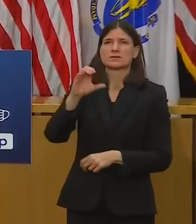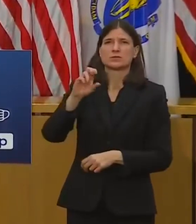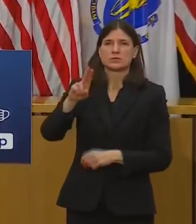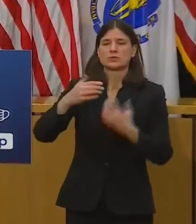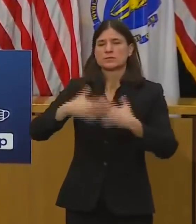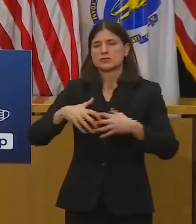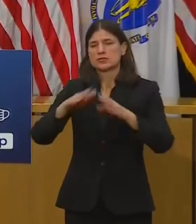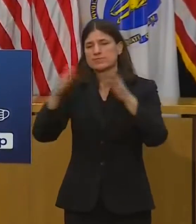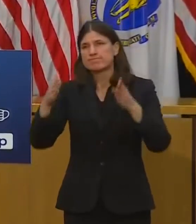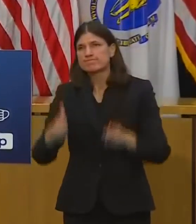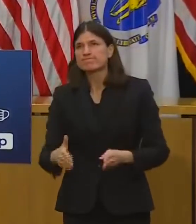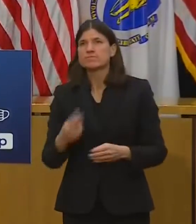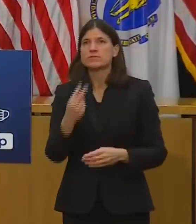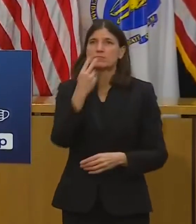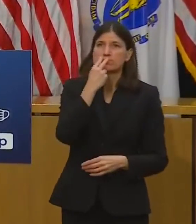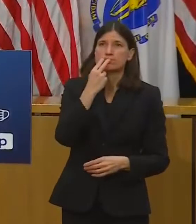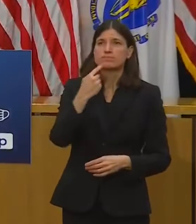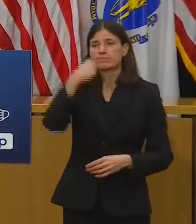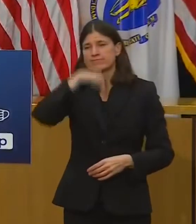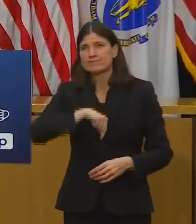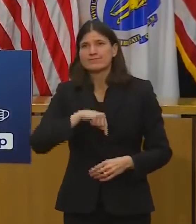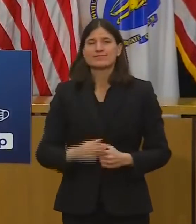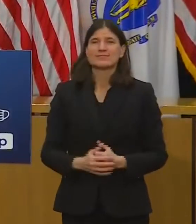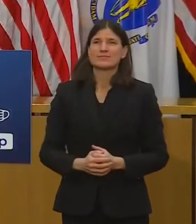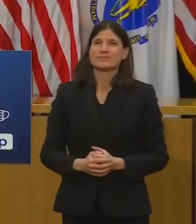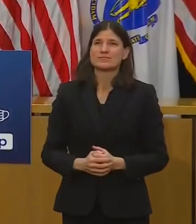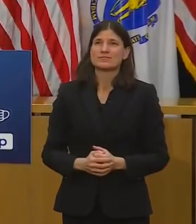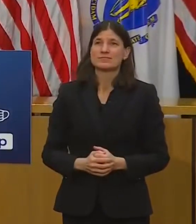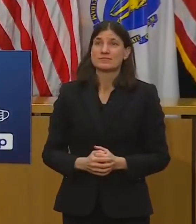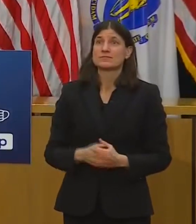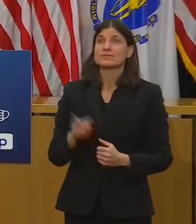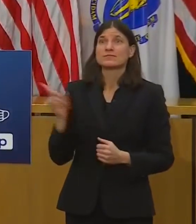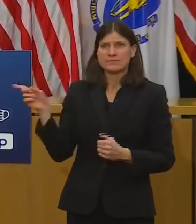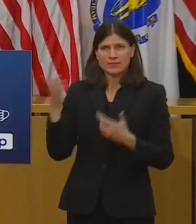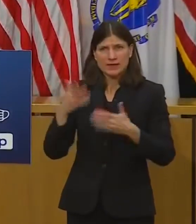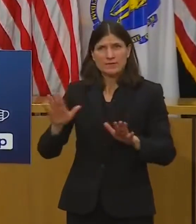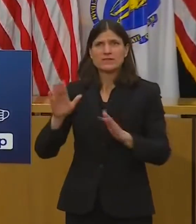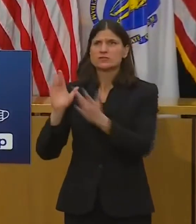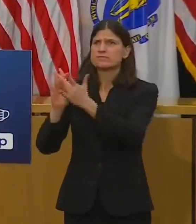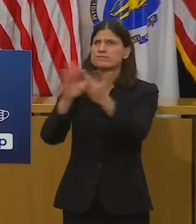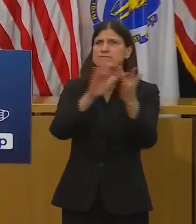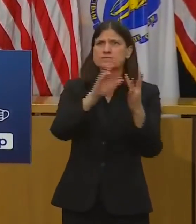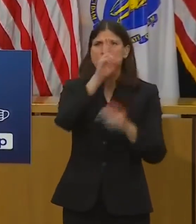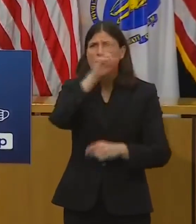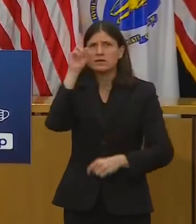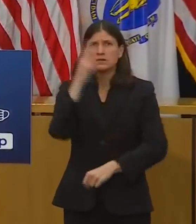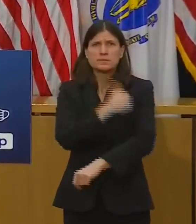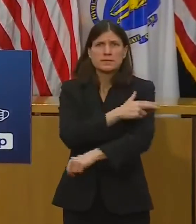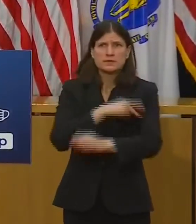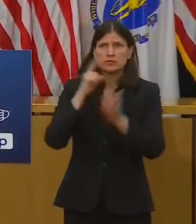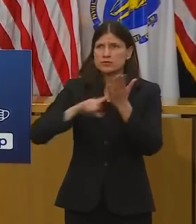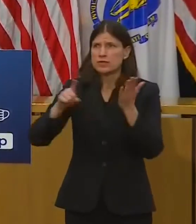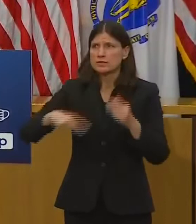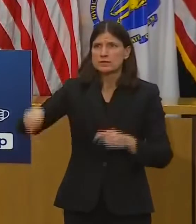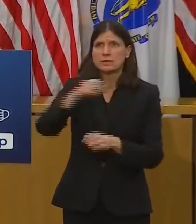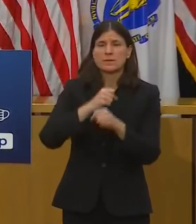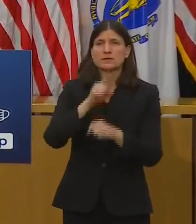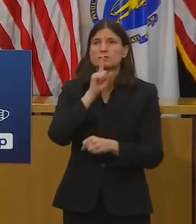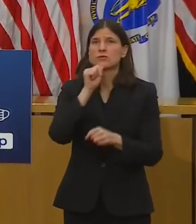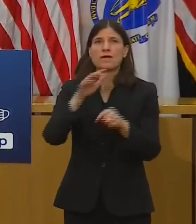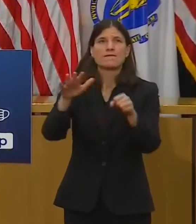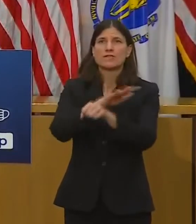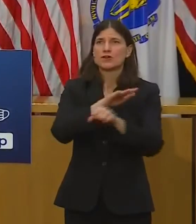We're in daily contact with the Commonwealth's hospitals to make sure that they have enough capacity to treat both COVID and non-COVID